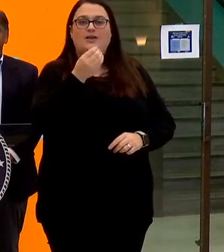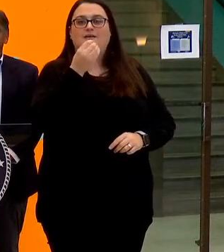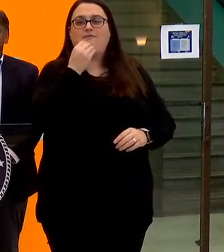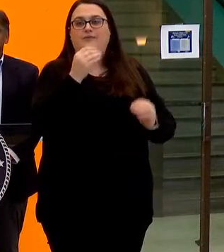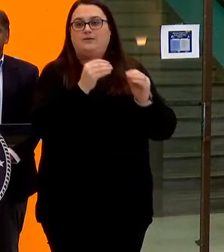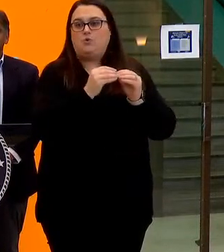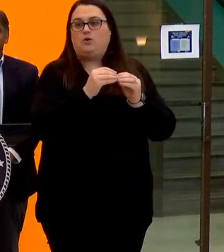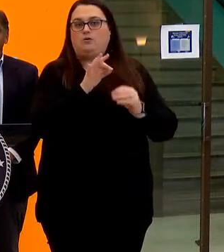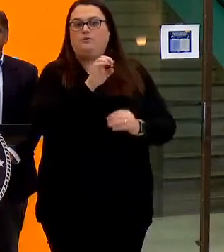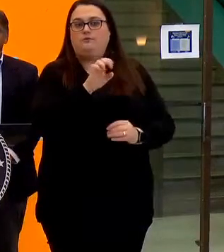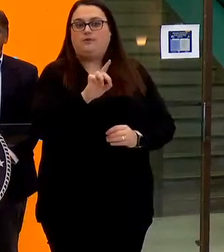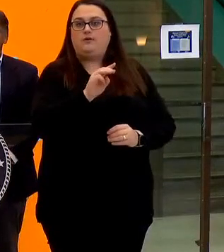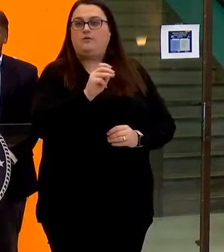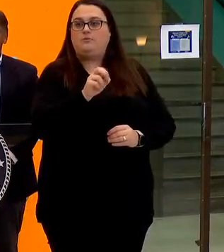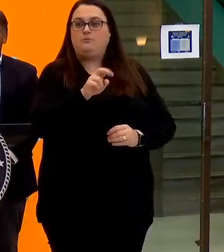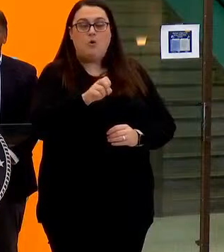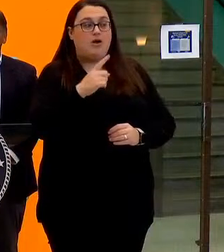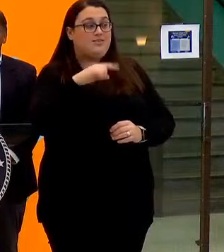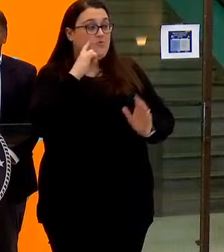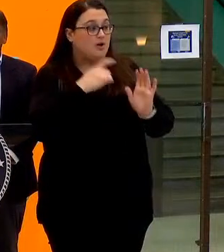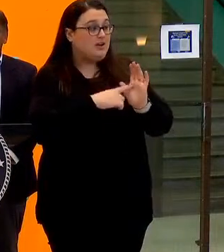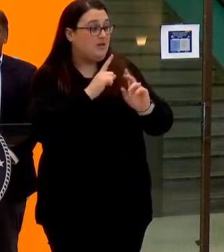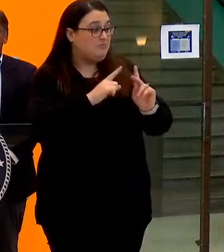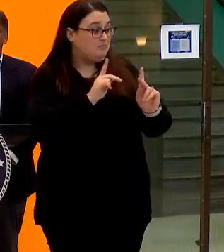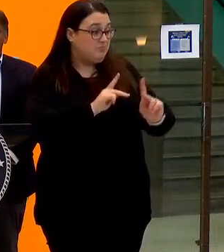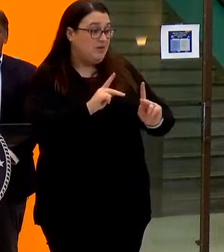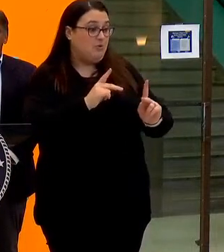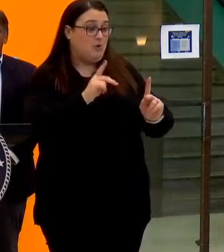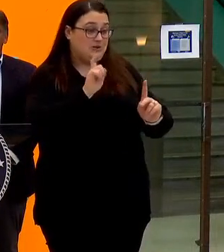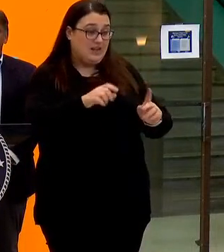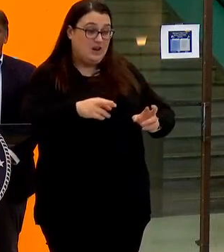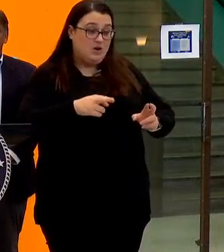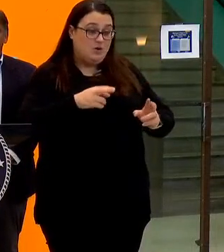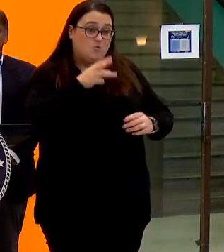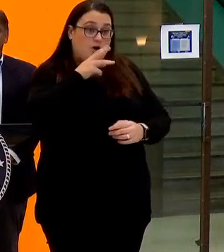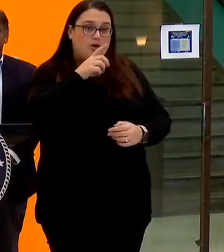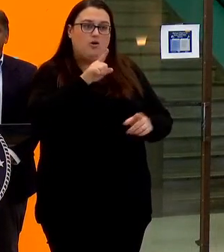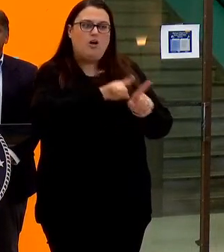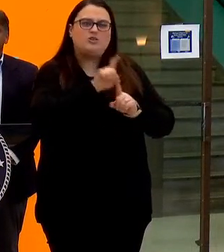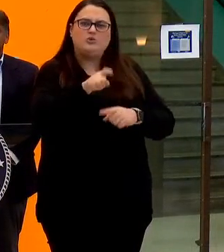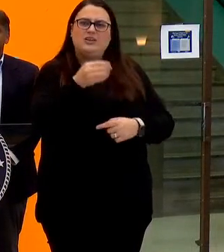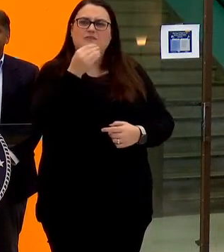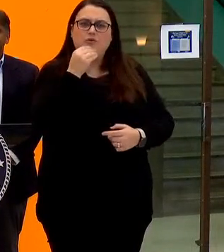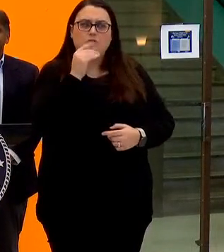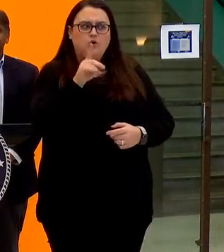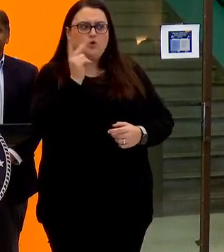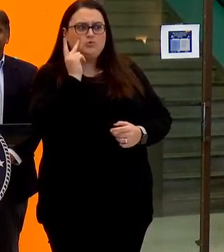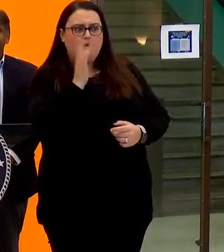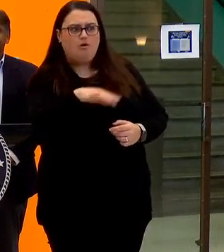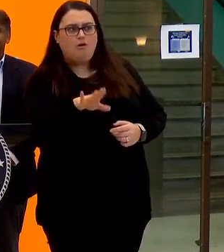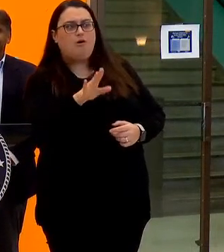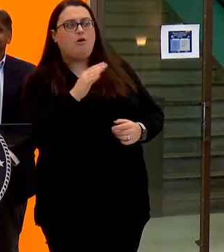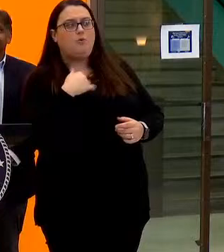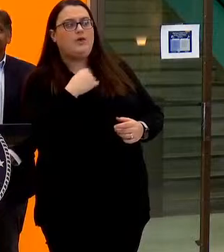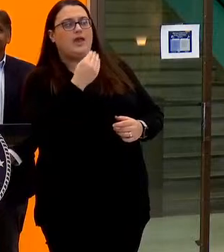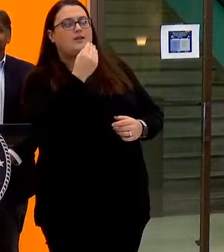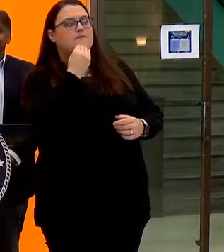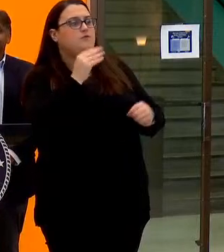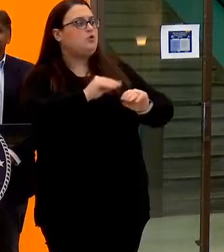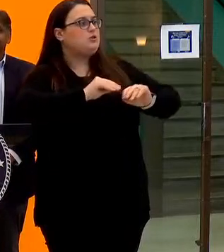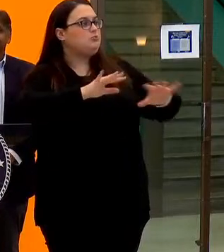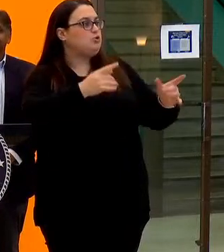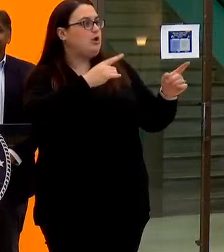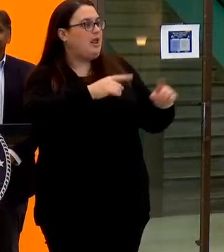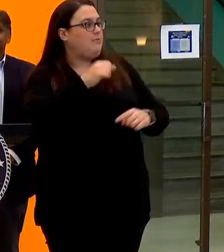recognizing that a number of our residents that are in need of water are also in need of food, you may have seen that we also had food